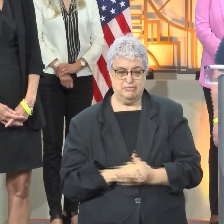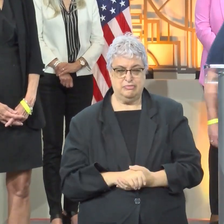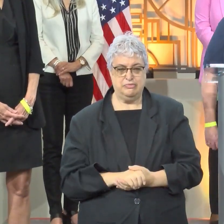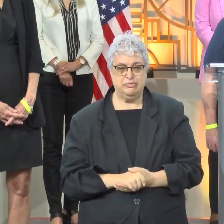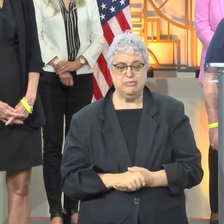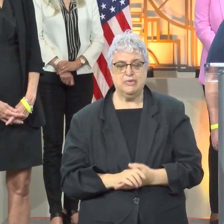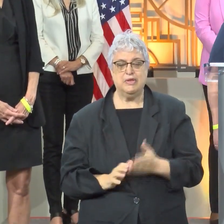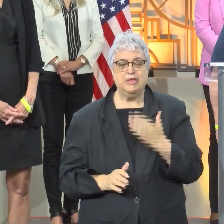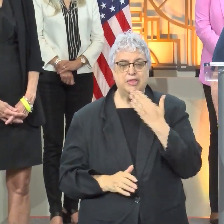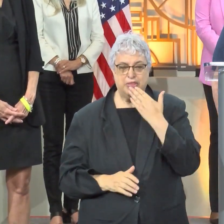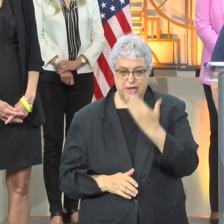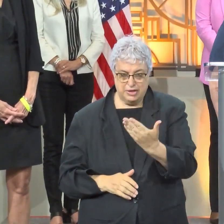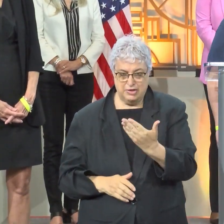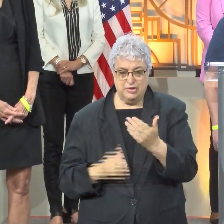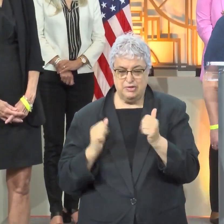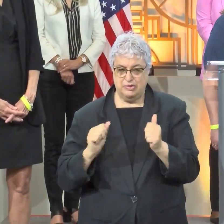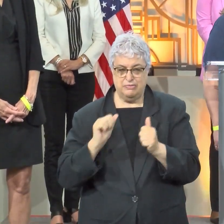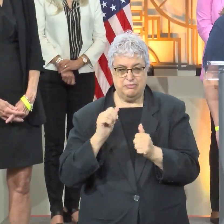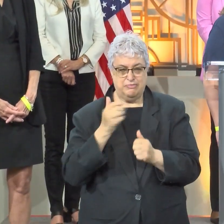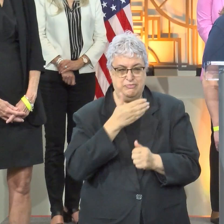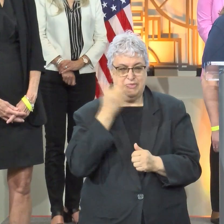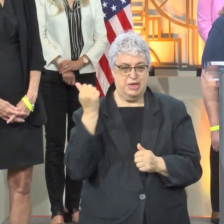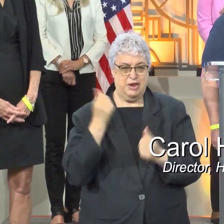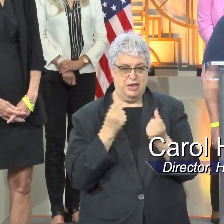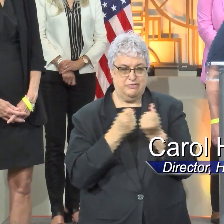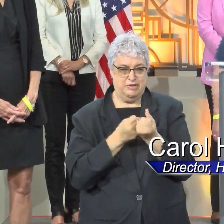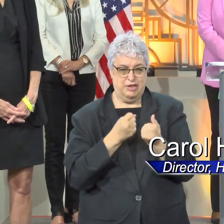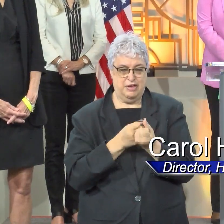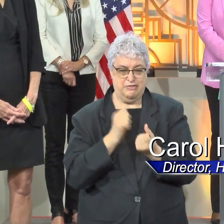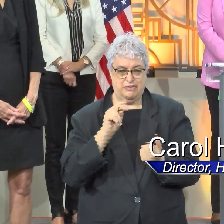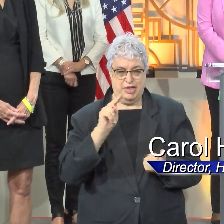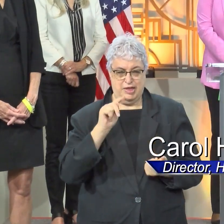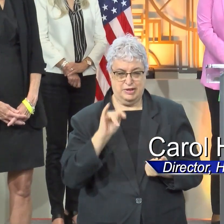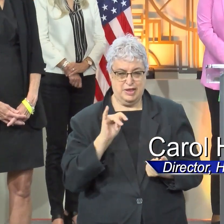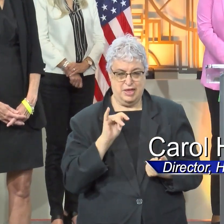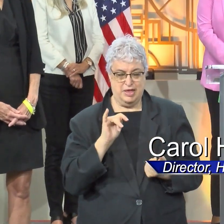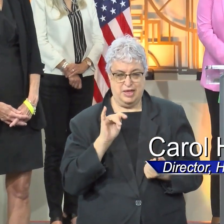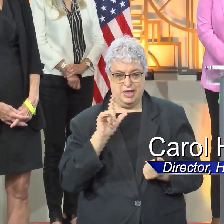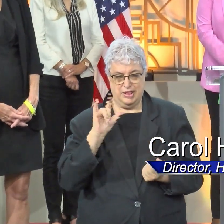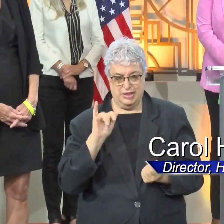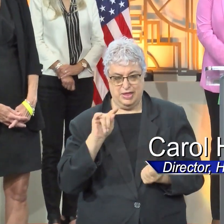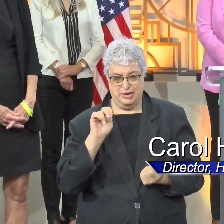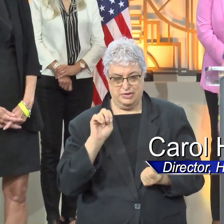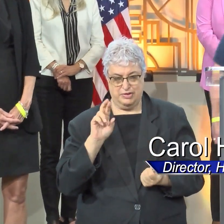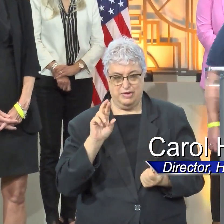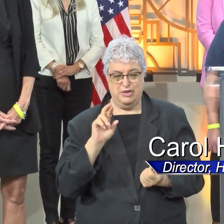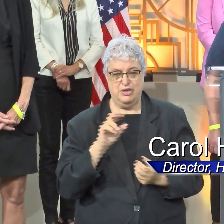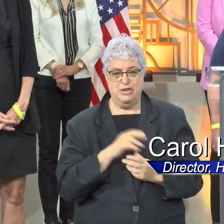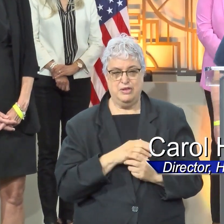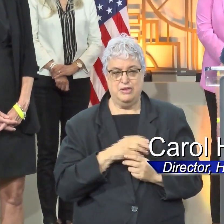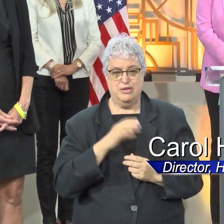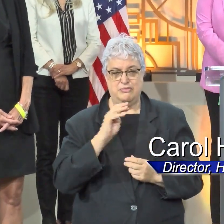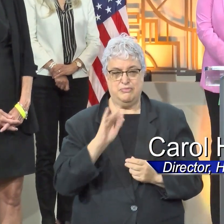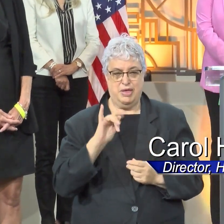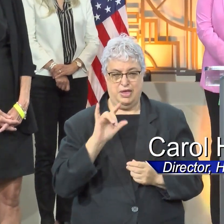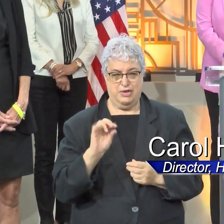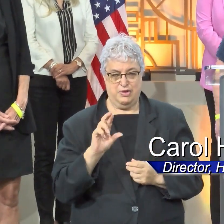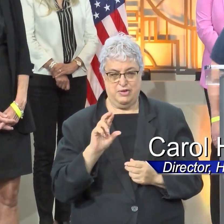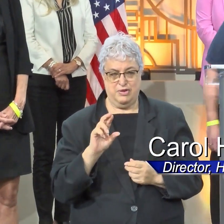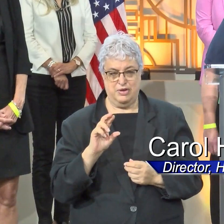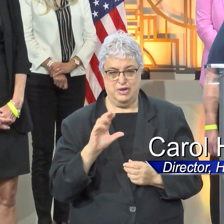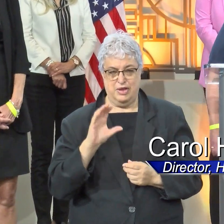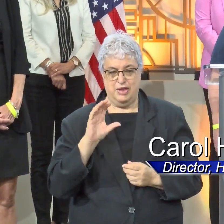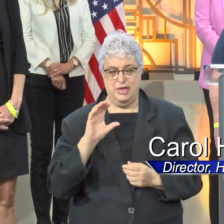Thank you, Mayor. And believe me, you couldn't have chose a better advocate for anti-littering and Mayor Pro Tem, Vice Mayor Pro